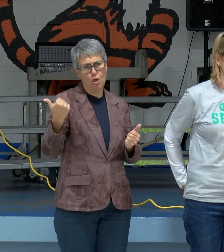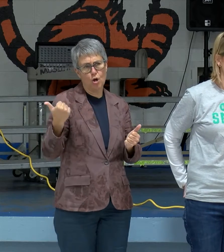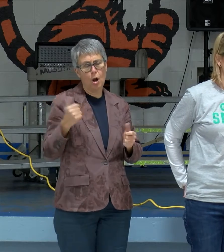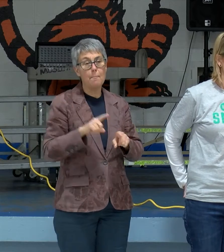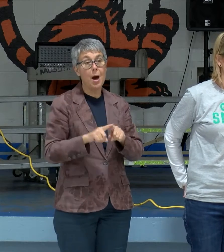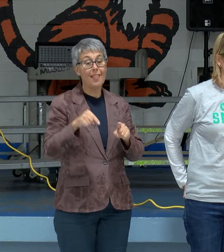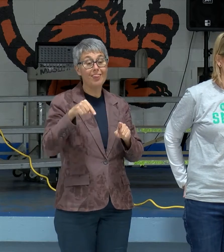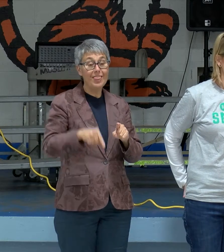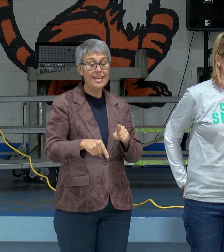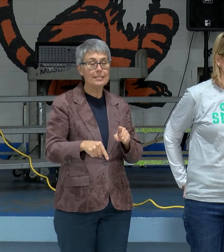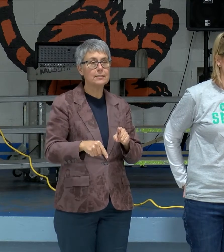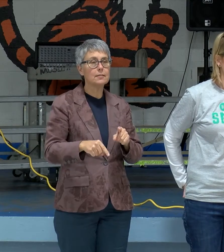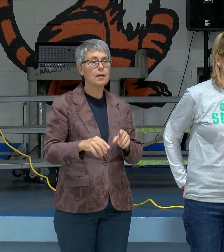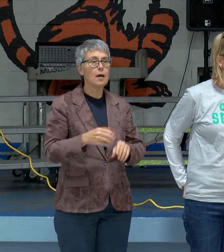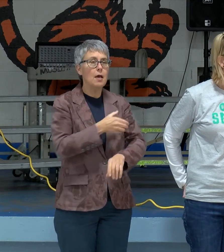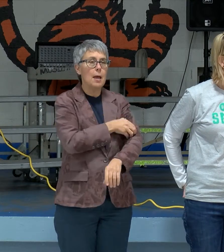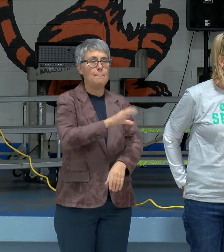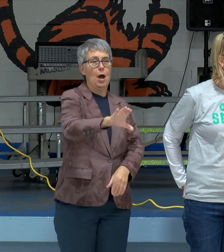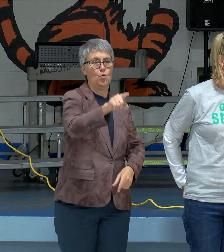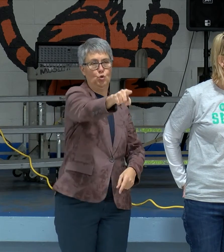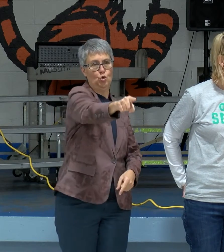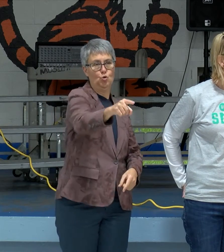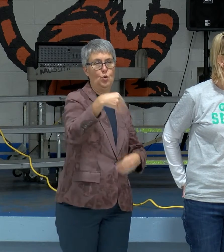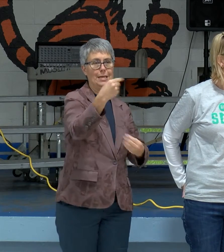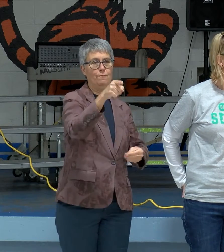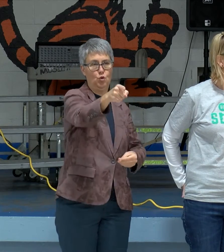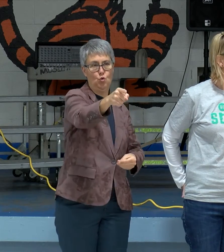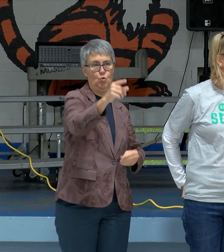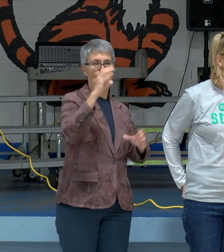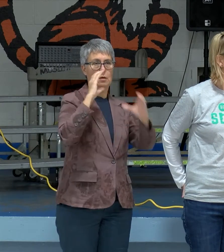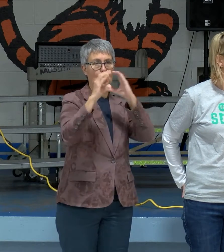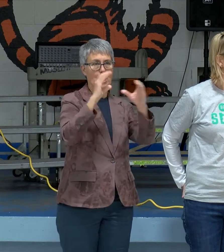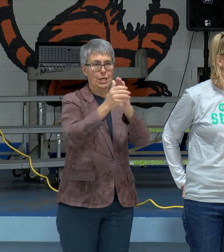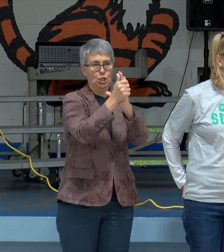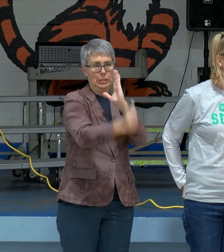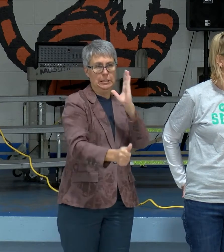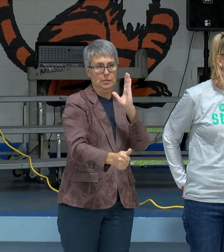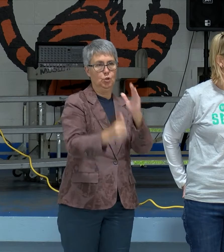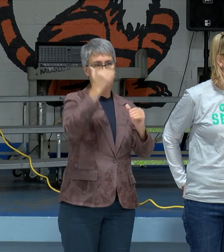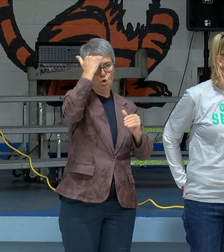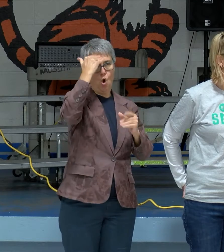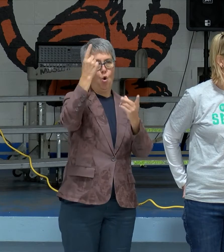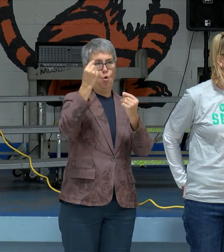going. So if you have any questions about the presentation, I can tell you that